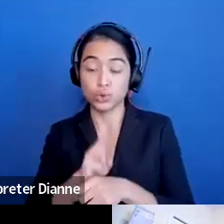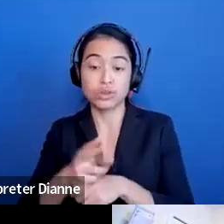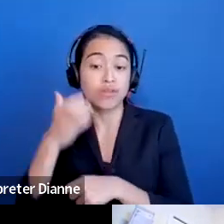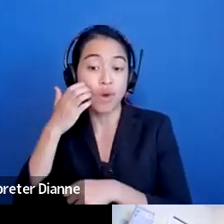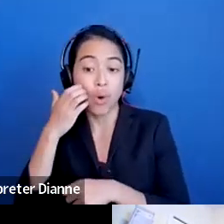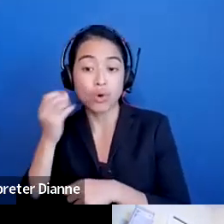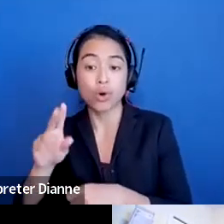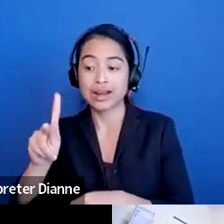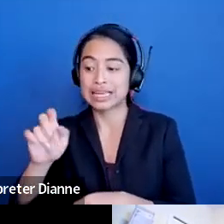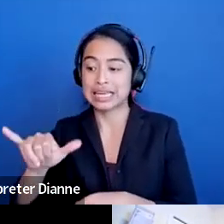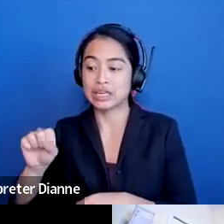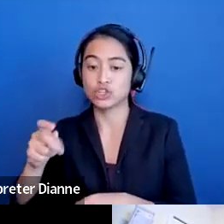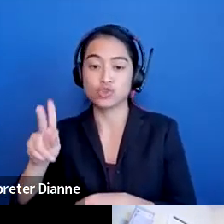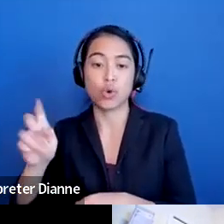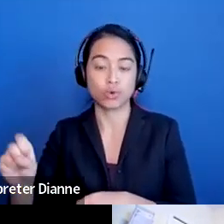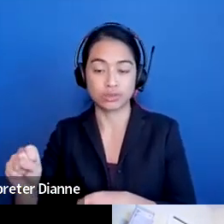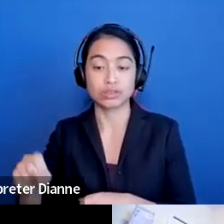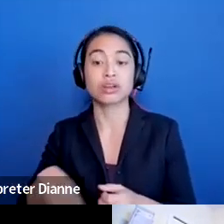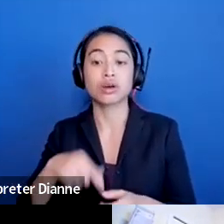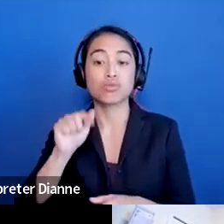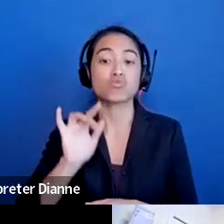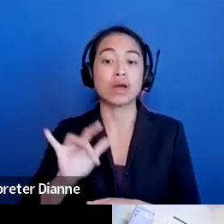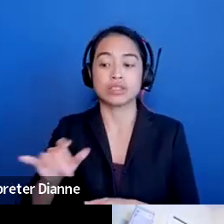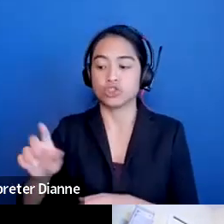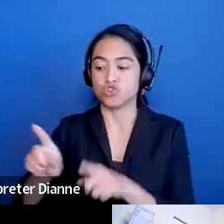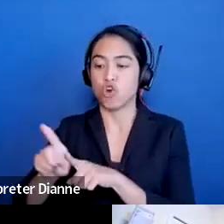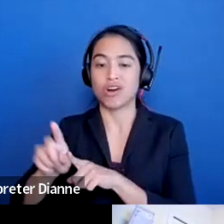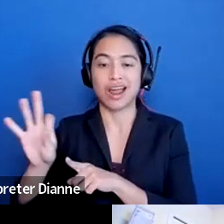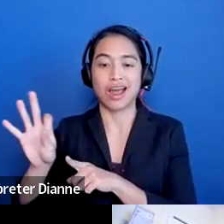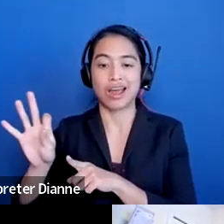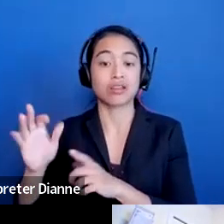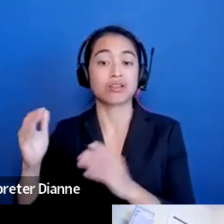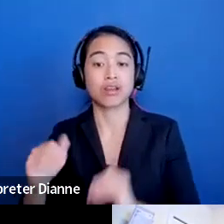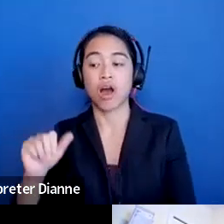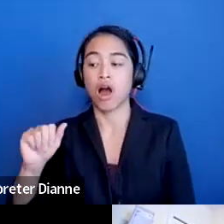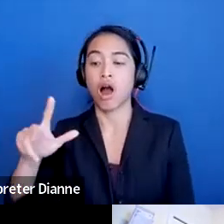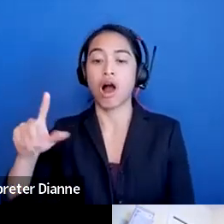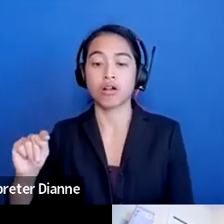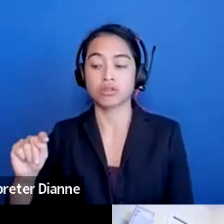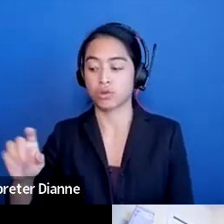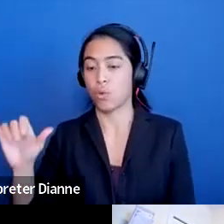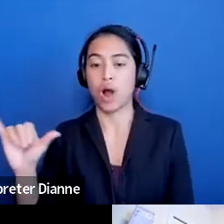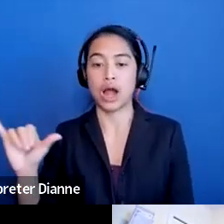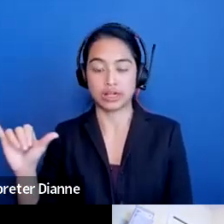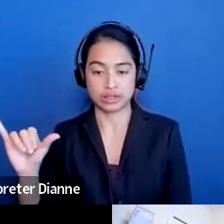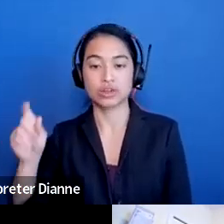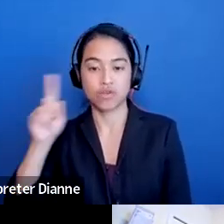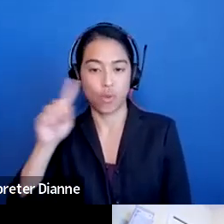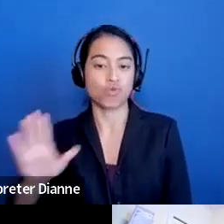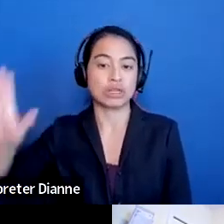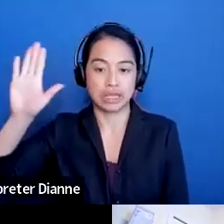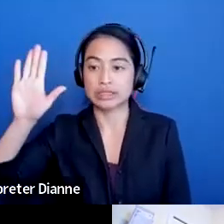using keystrokes, we ask that you press *9 or Alt+Y on your keypad to raise your